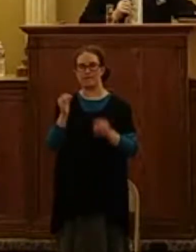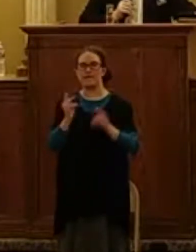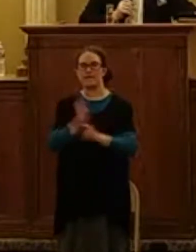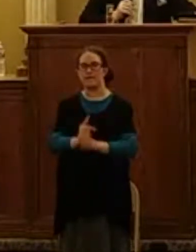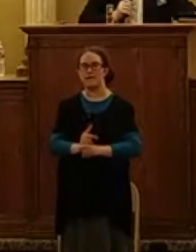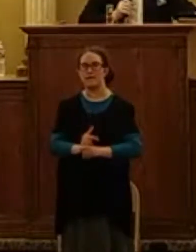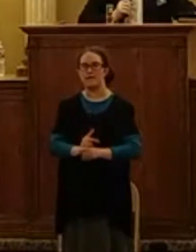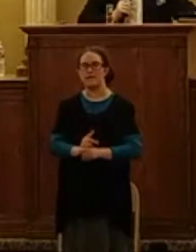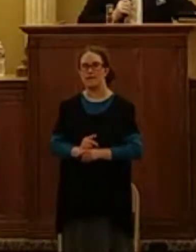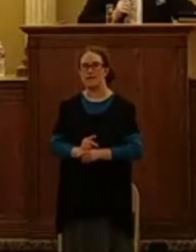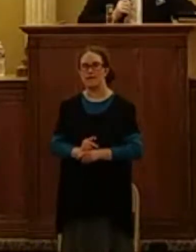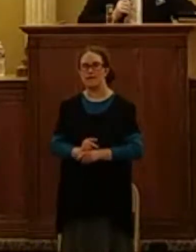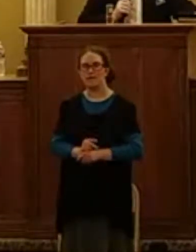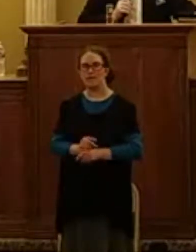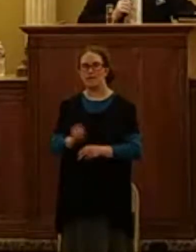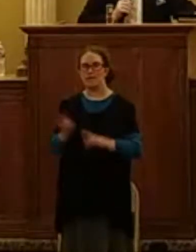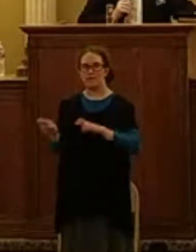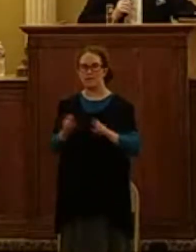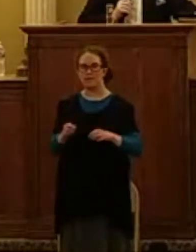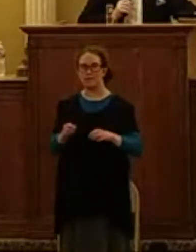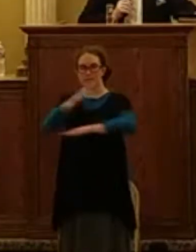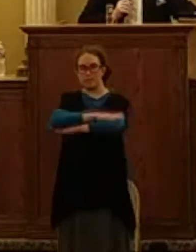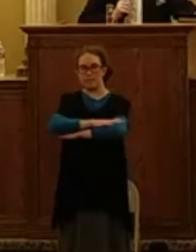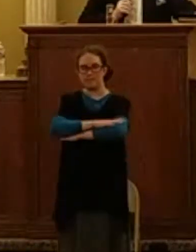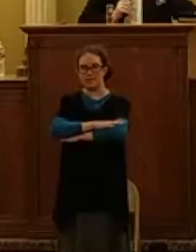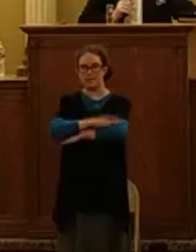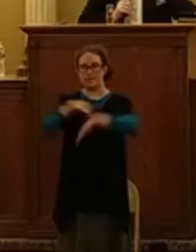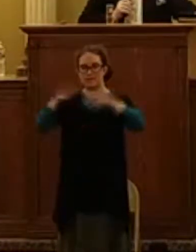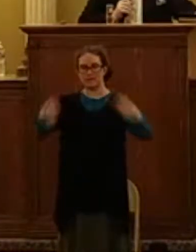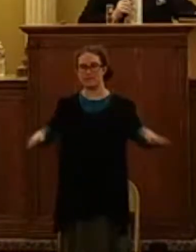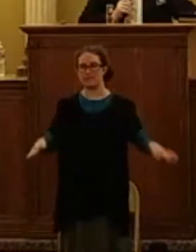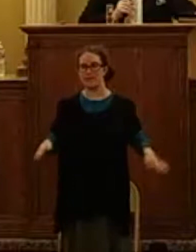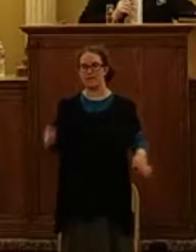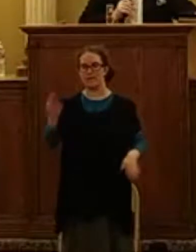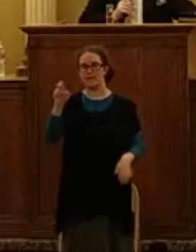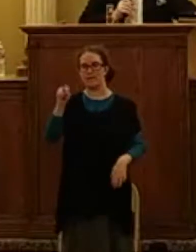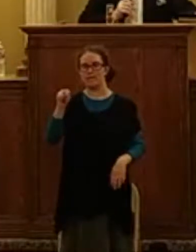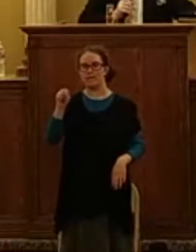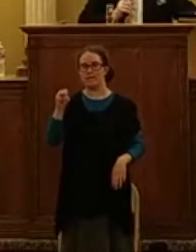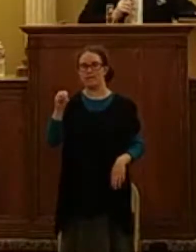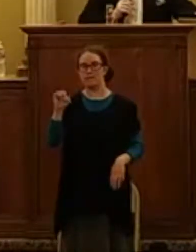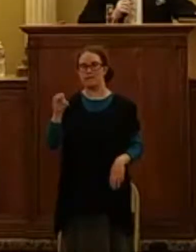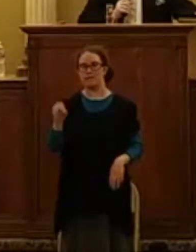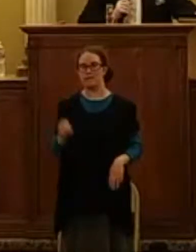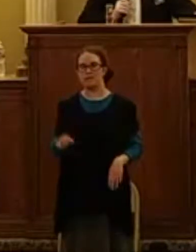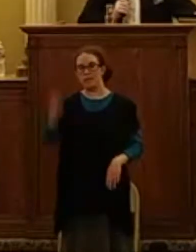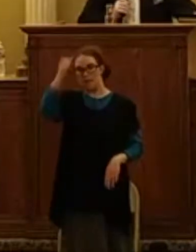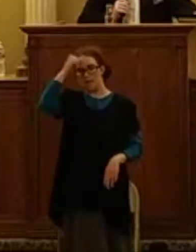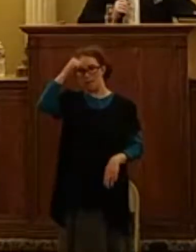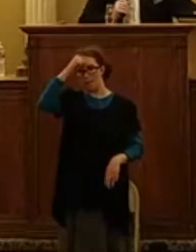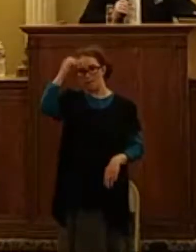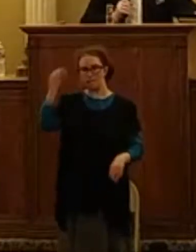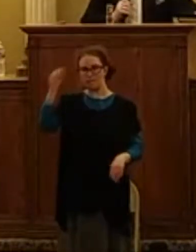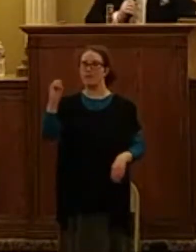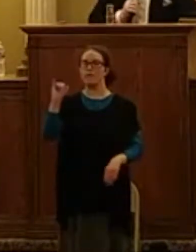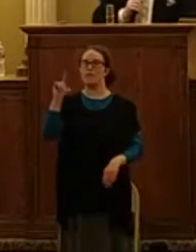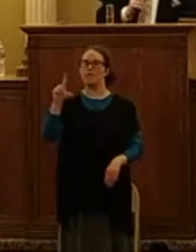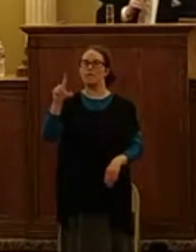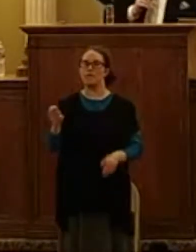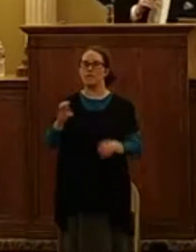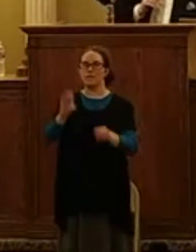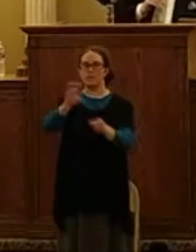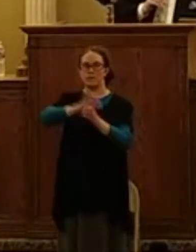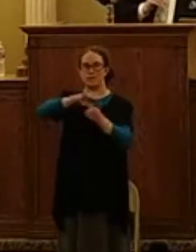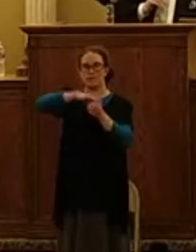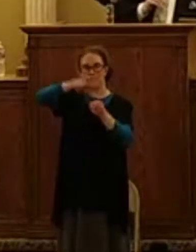they comfort me. Thou preparest a table before me in the presence of mine enemies. Thou anointest my head with oil,